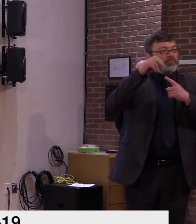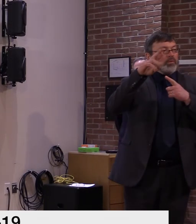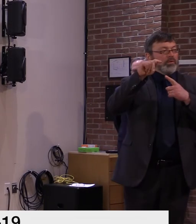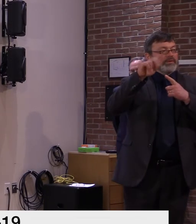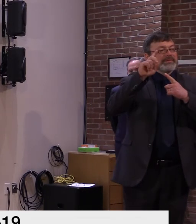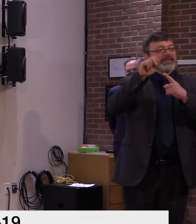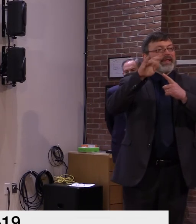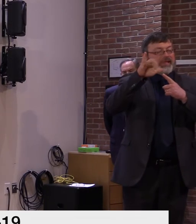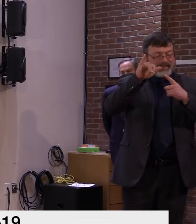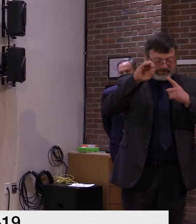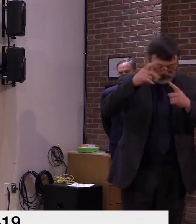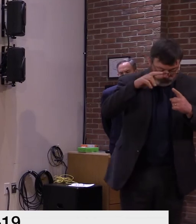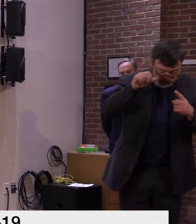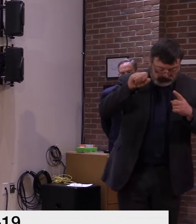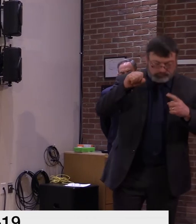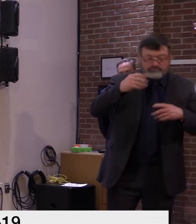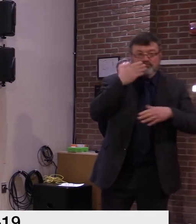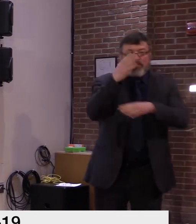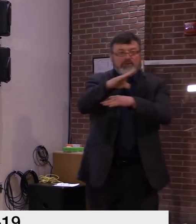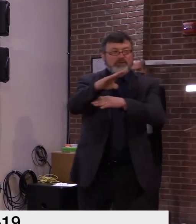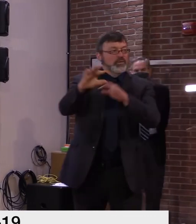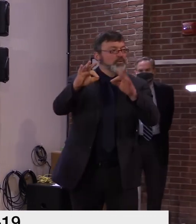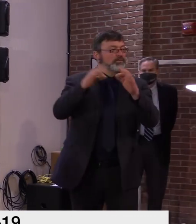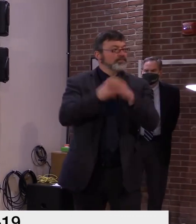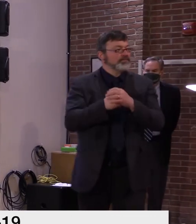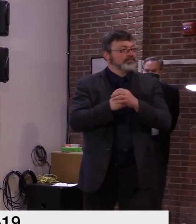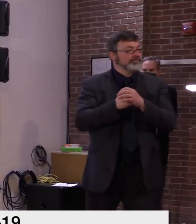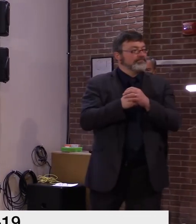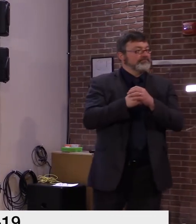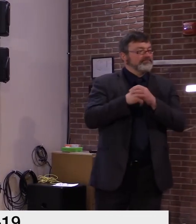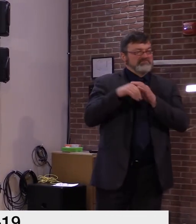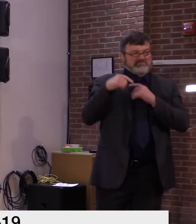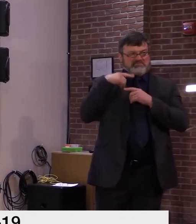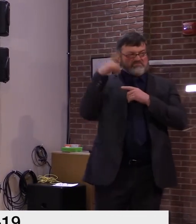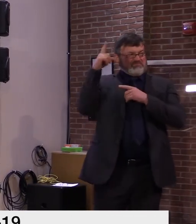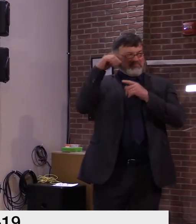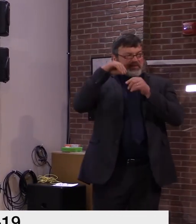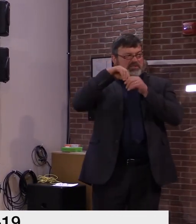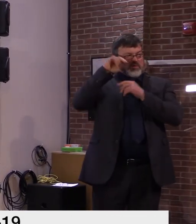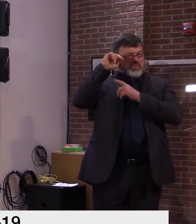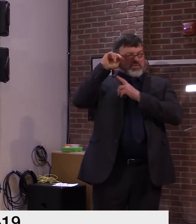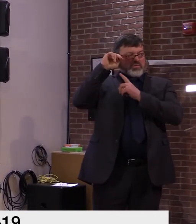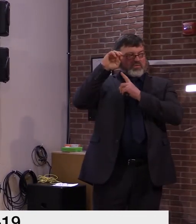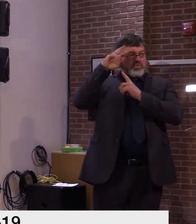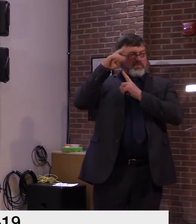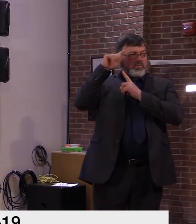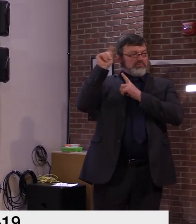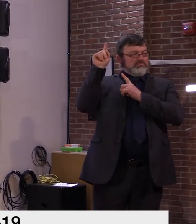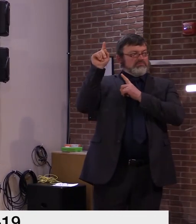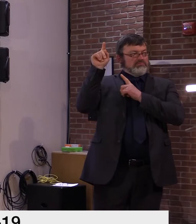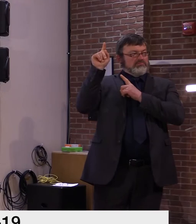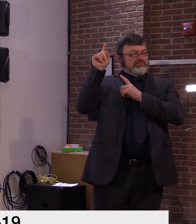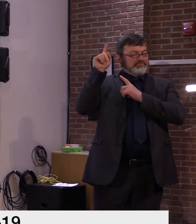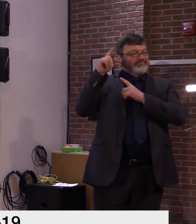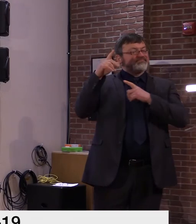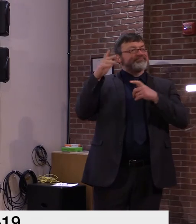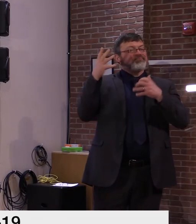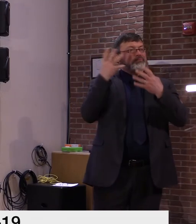facility here in Newport. And I understand that there is a lockdown, but I'm wondering exactly what that